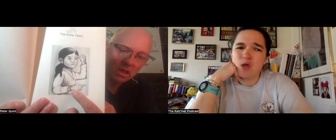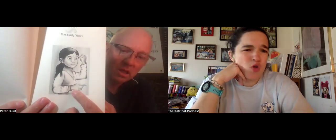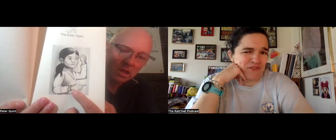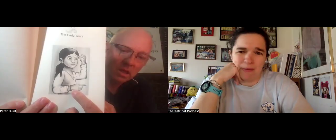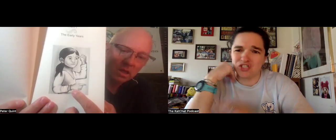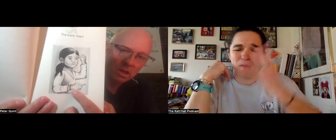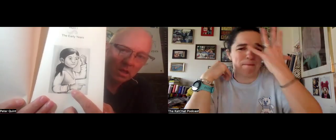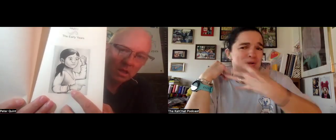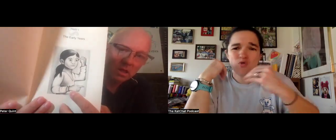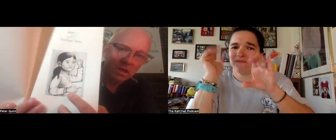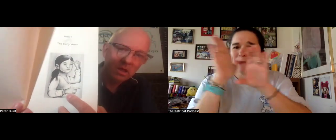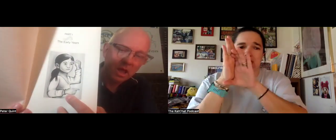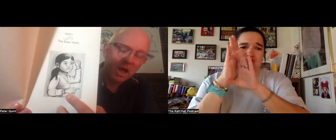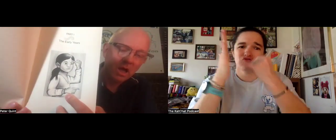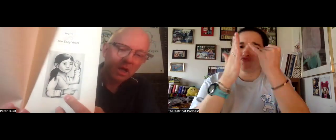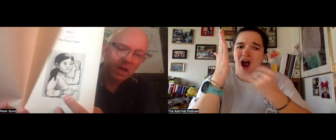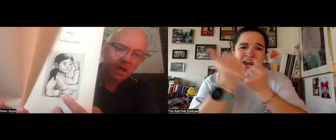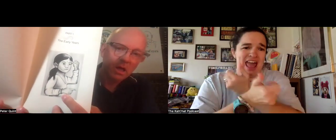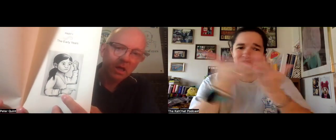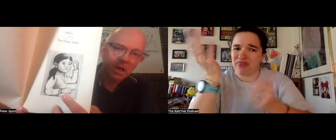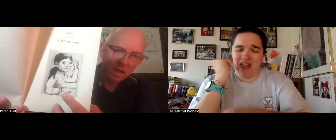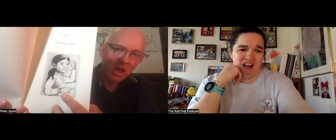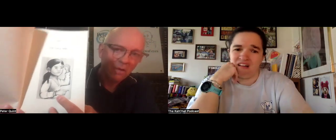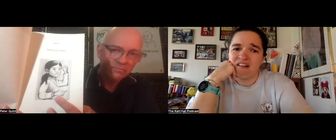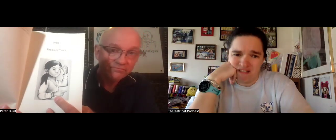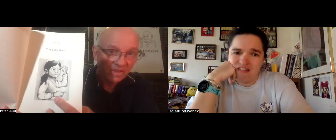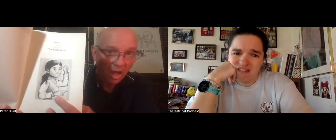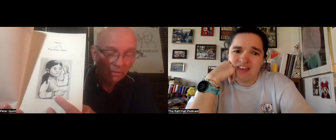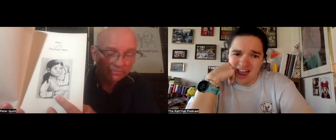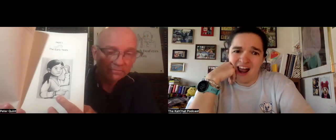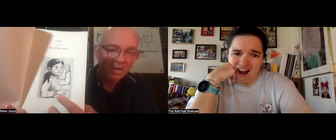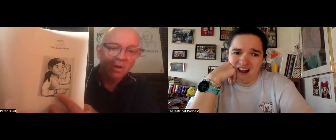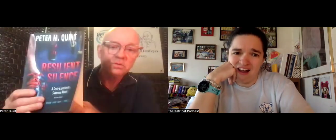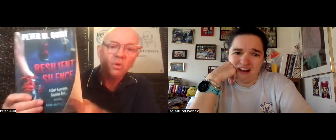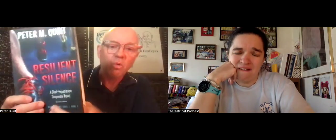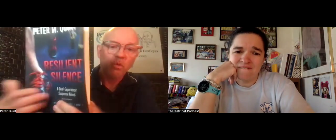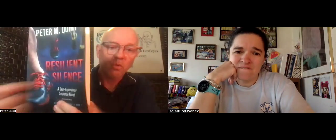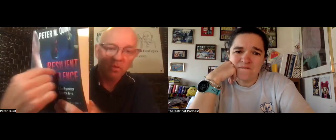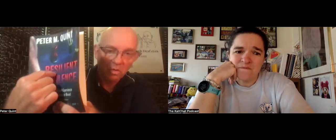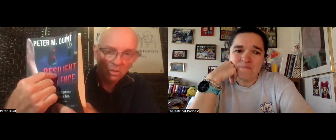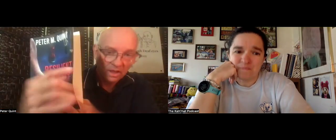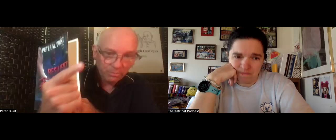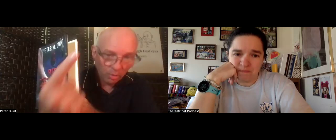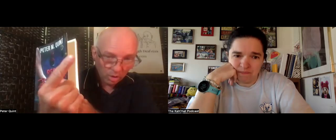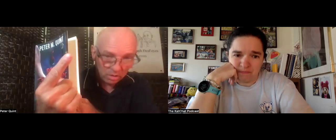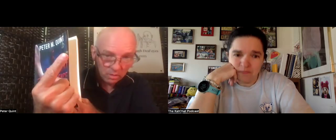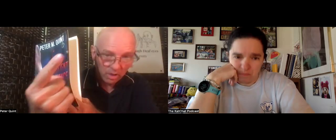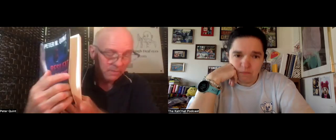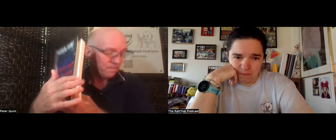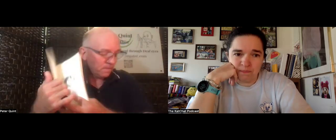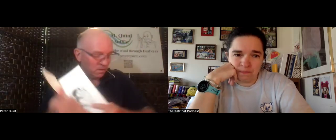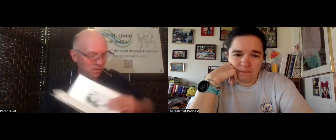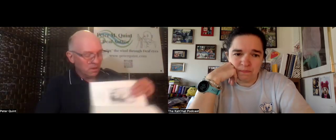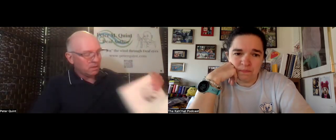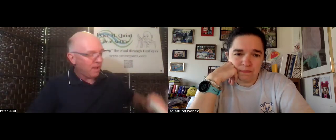a beautiful picture drawing, everything. yeah, yeah. Yeah. So that's book one.